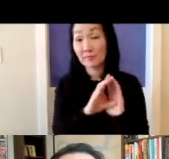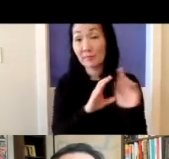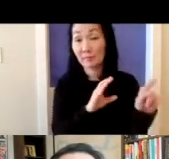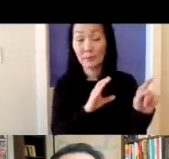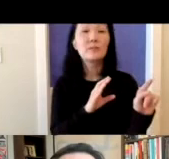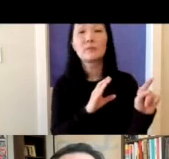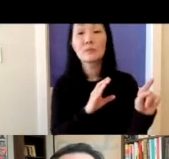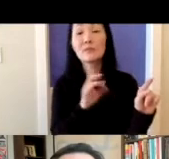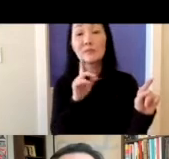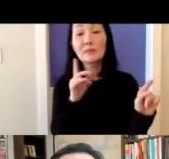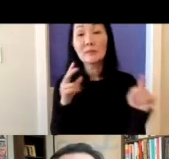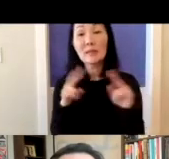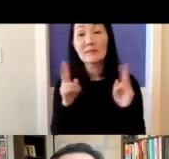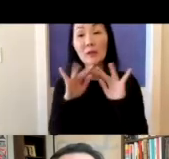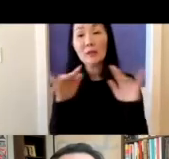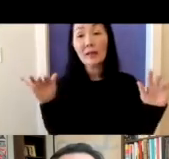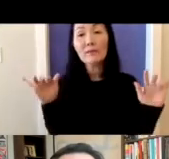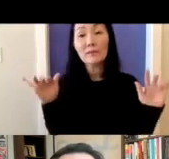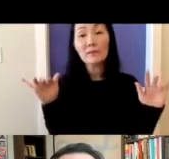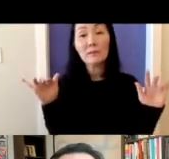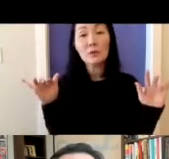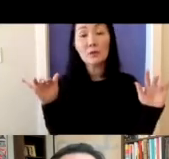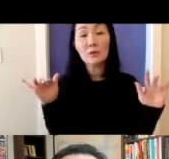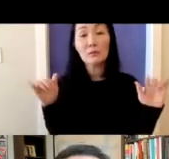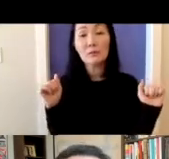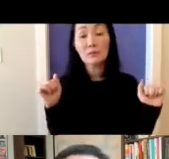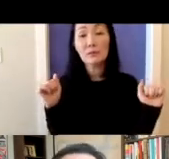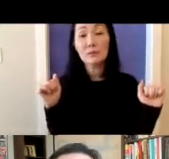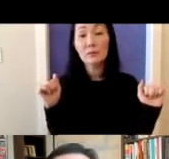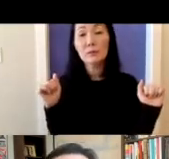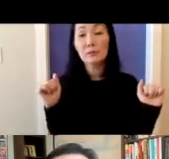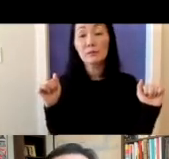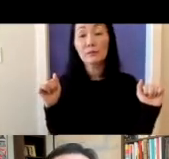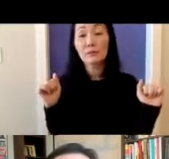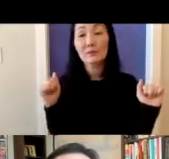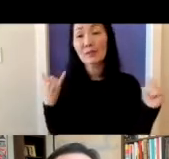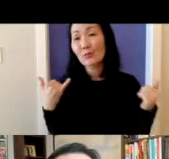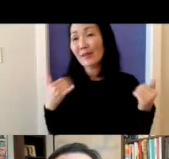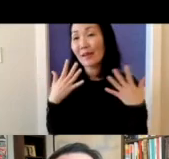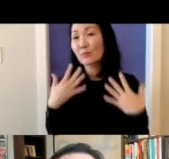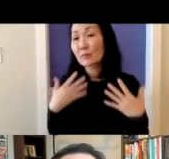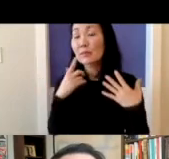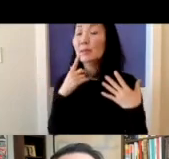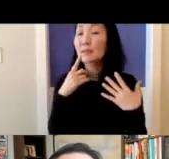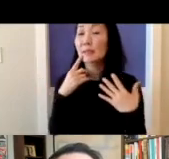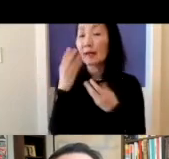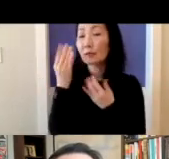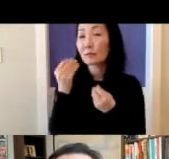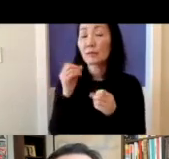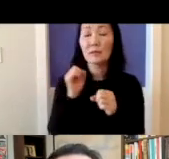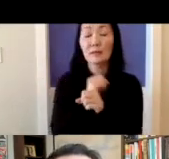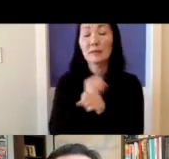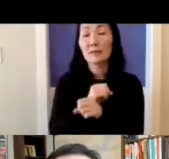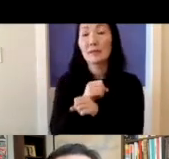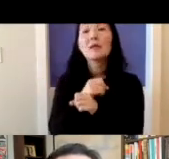fairly diverse sector, we actually see that the role, and unfortunately data on the role of GDP